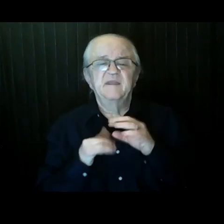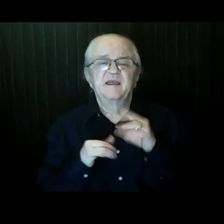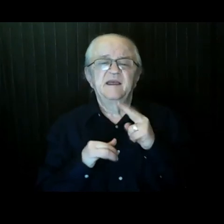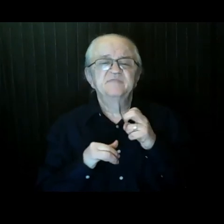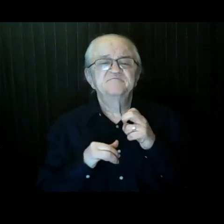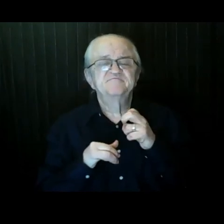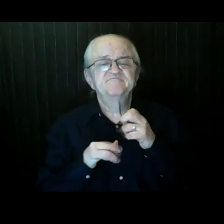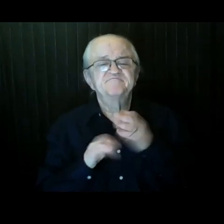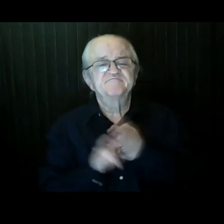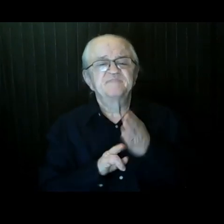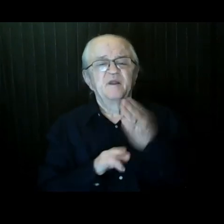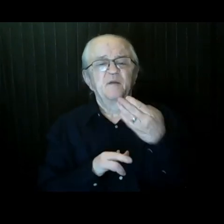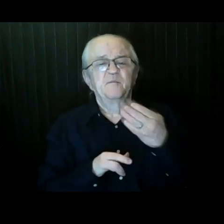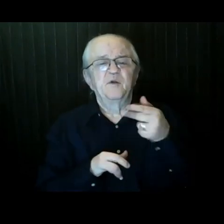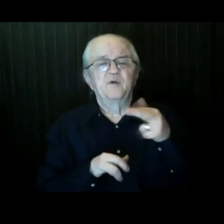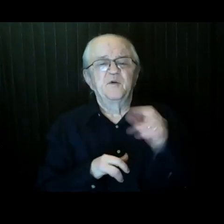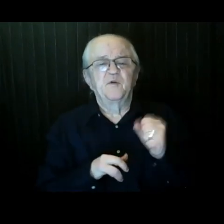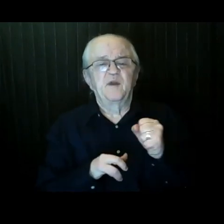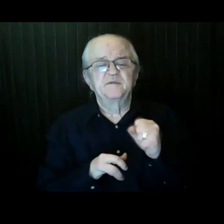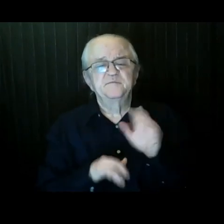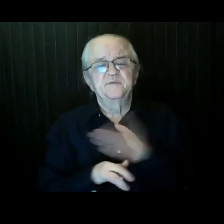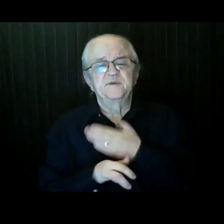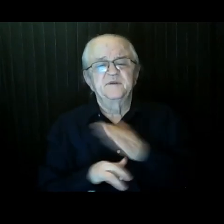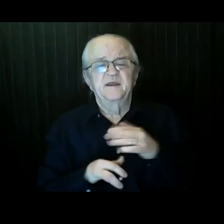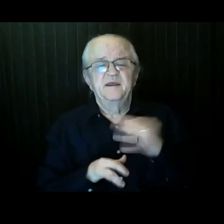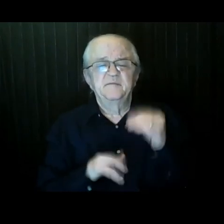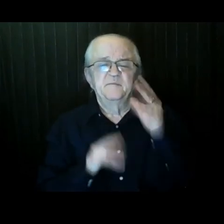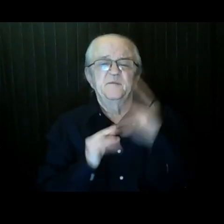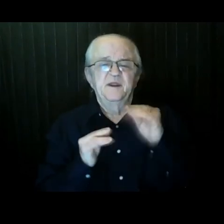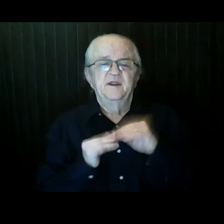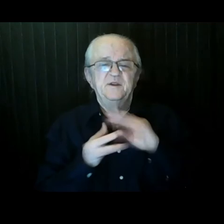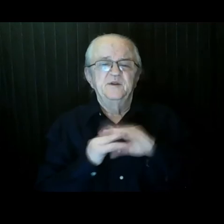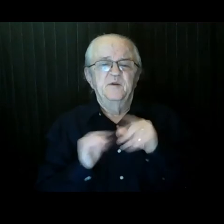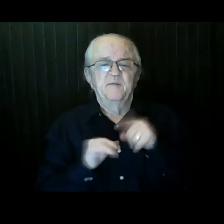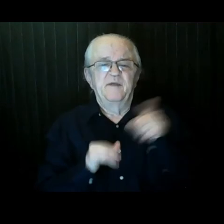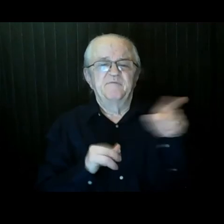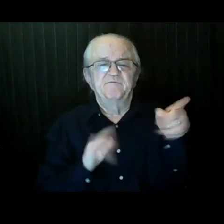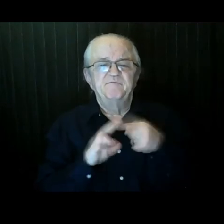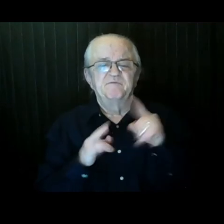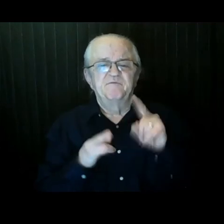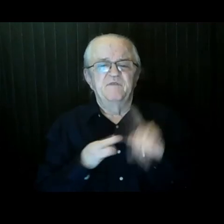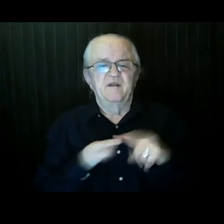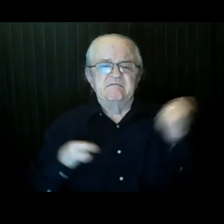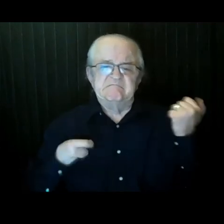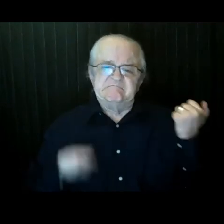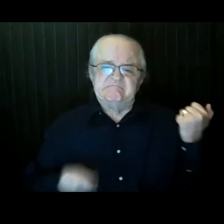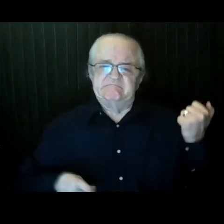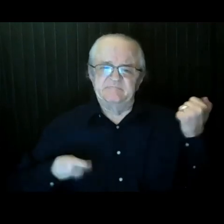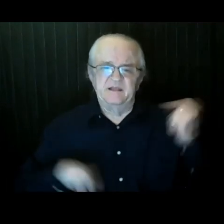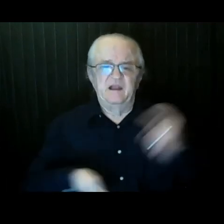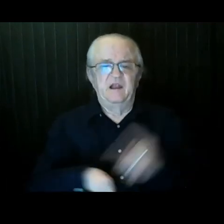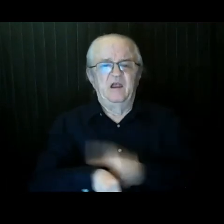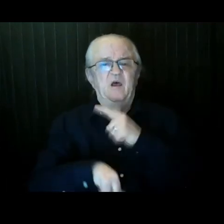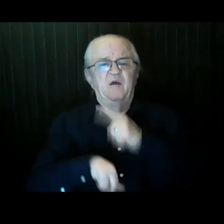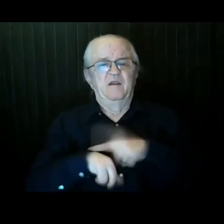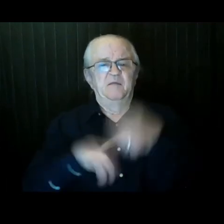one of his friends. He said one day one of his friends who had been playing the guitar for a long time decided he wanted to learn